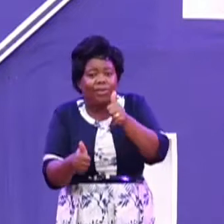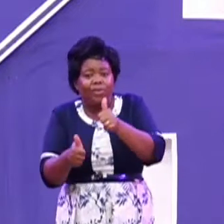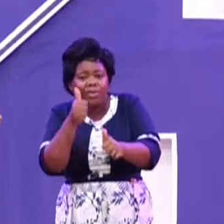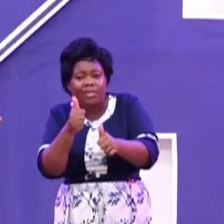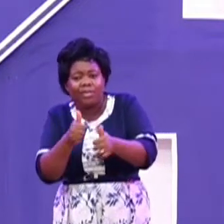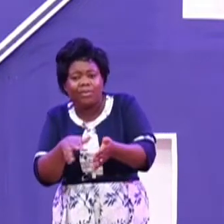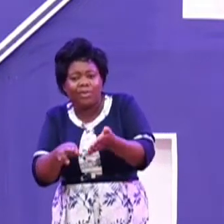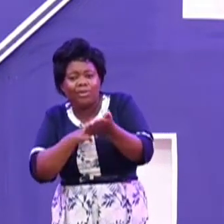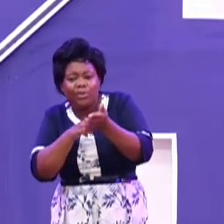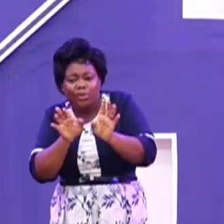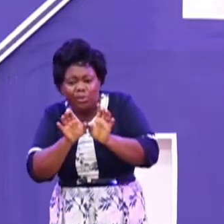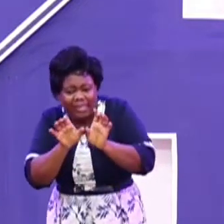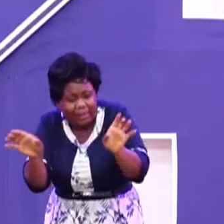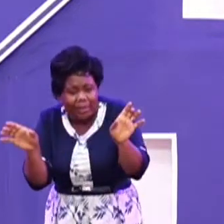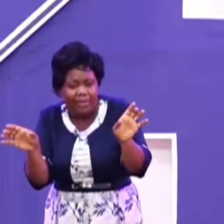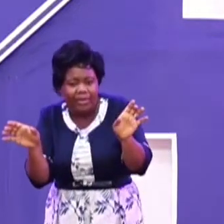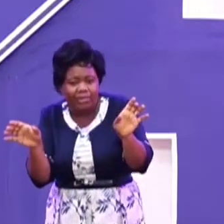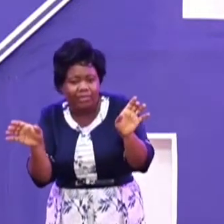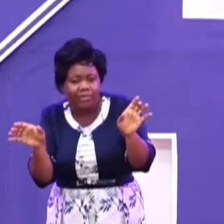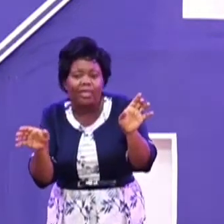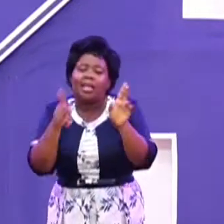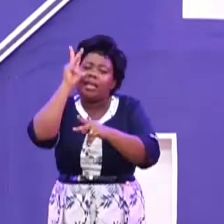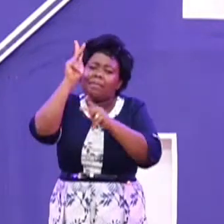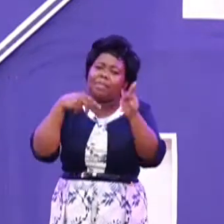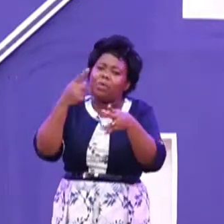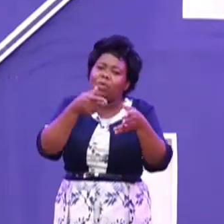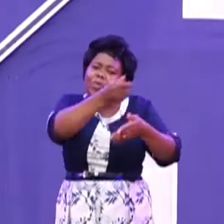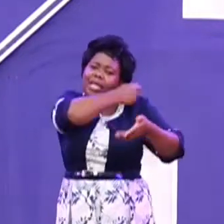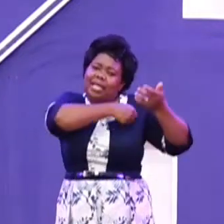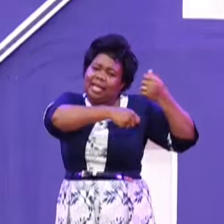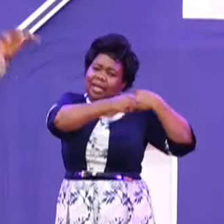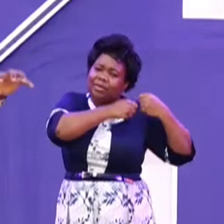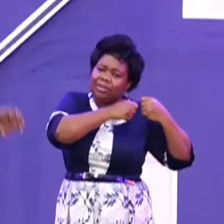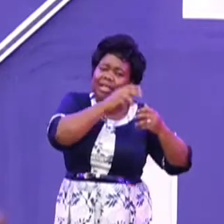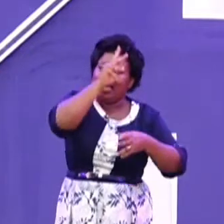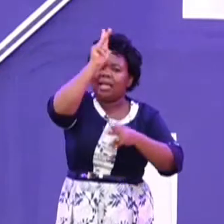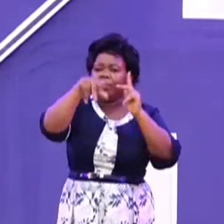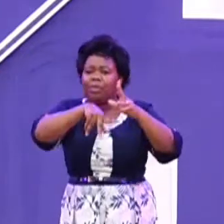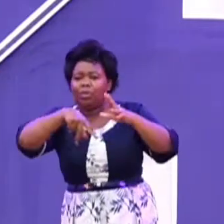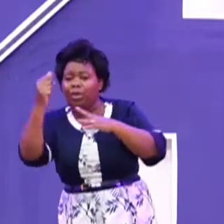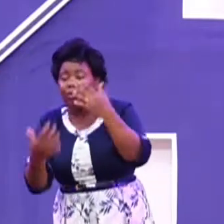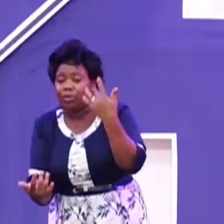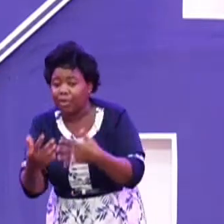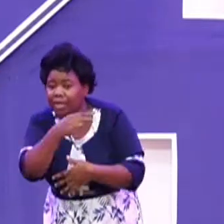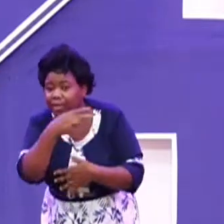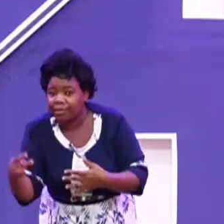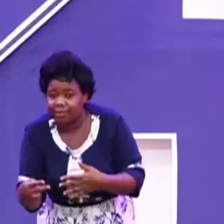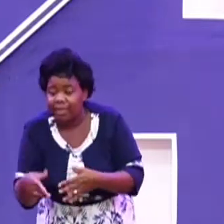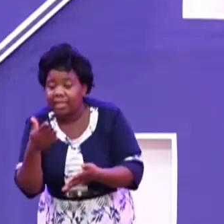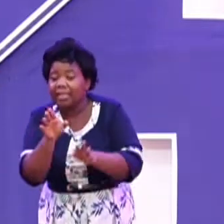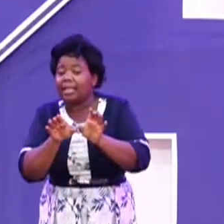way that is going to separate those going to inherit and those going to